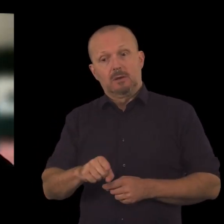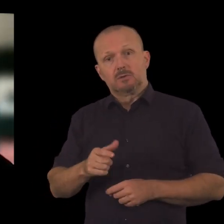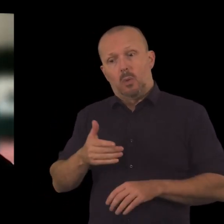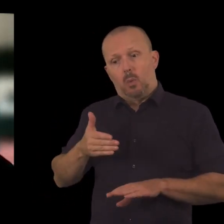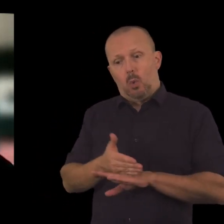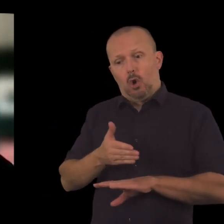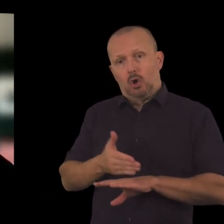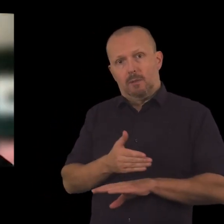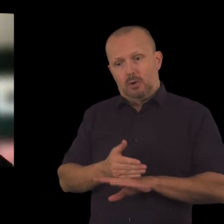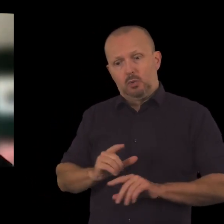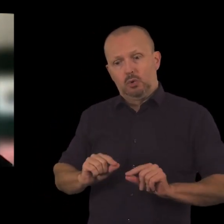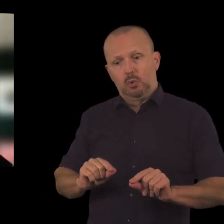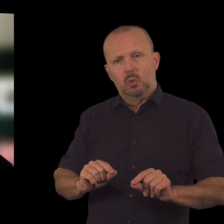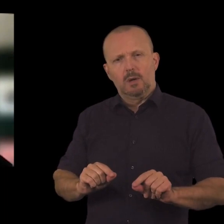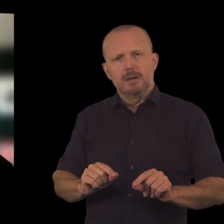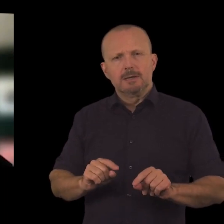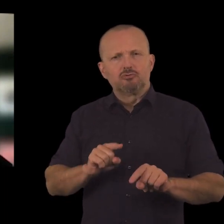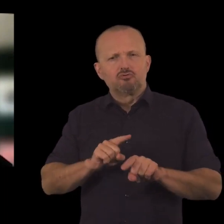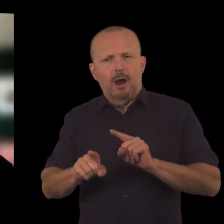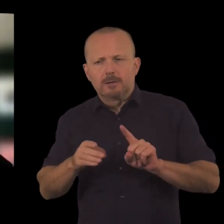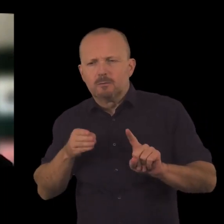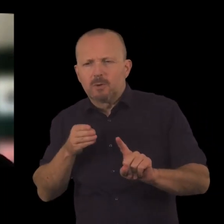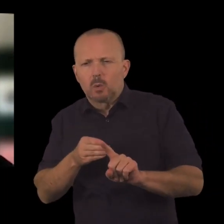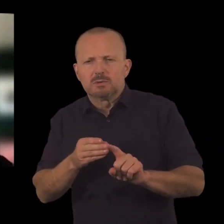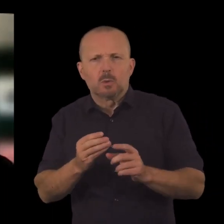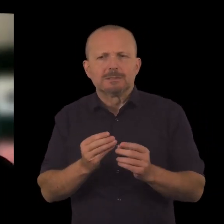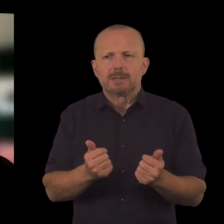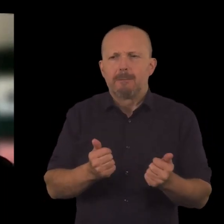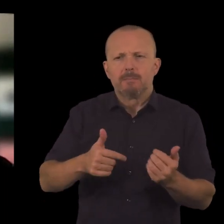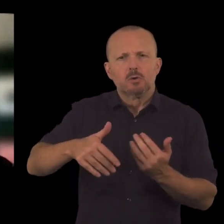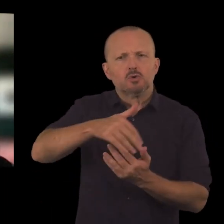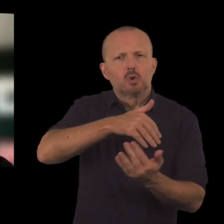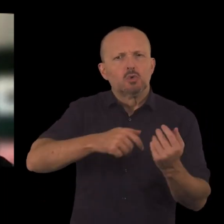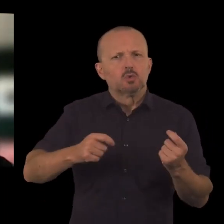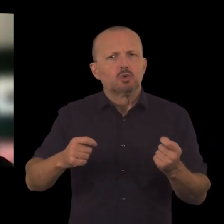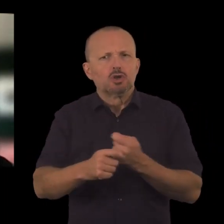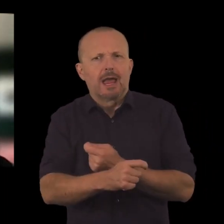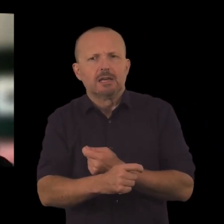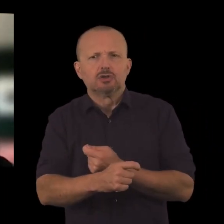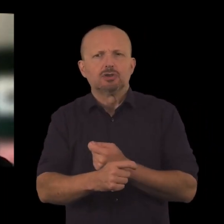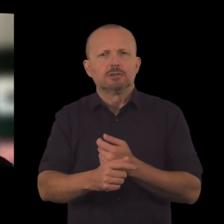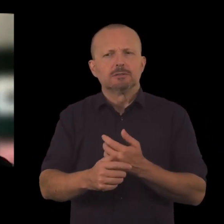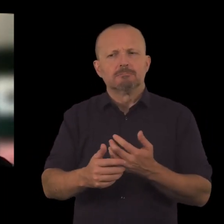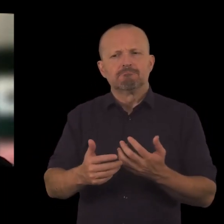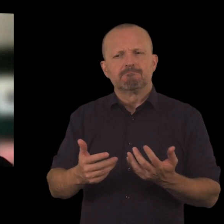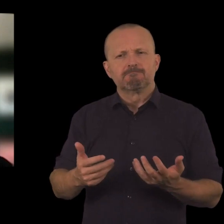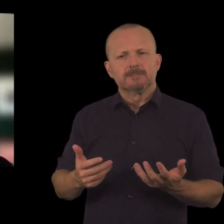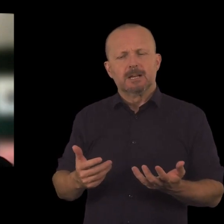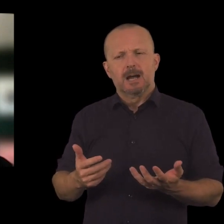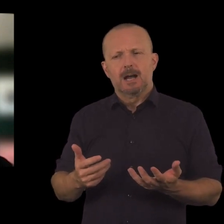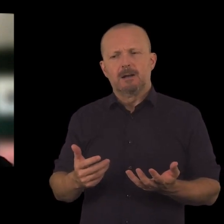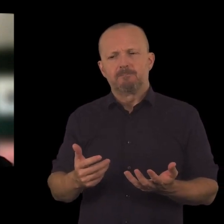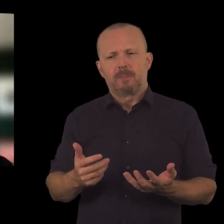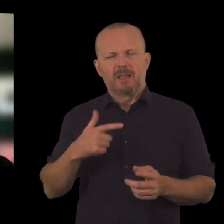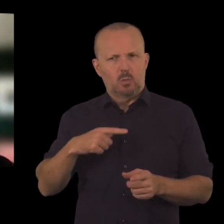But really at its core is that the audience can be just as involved in the performance as the actors as well, so